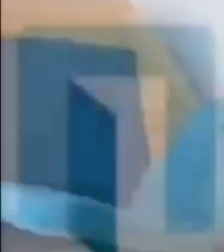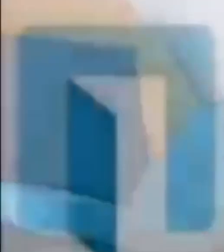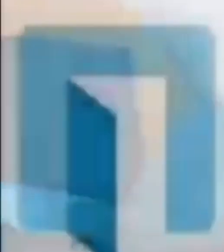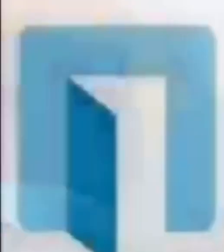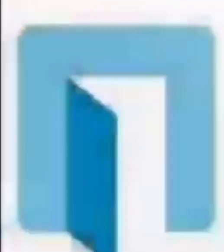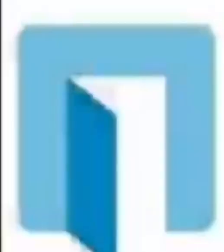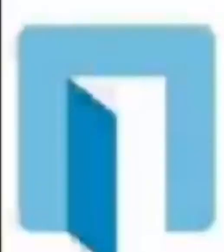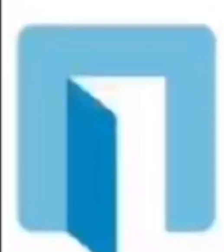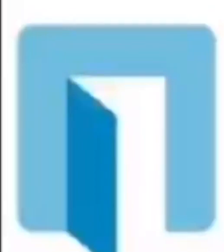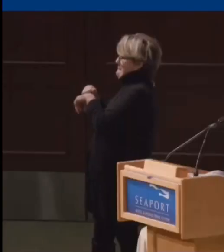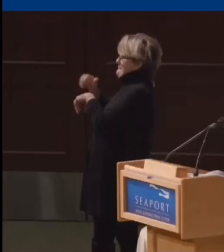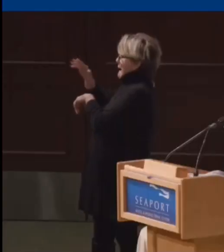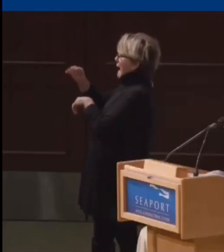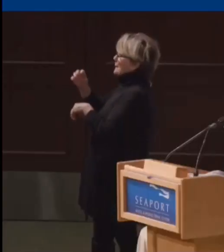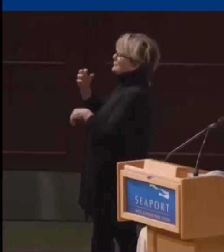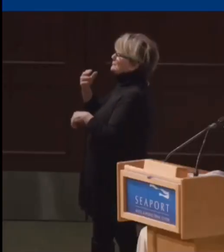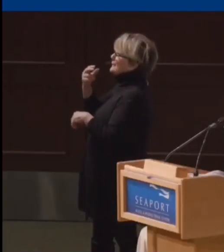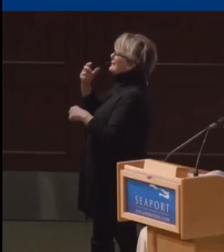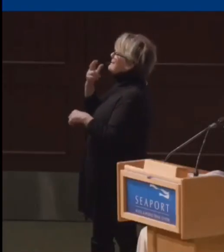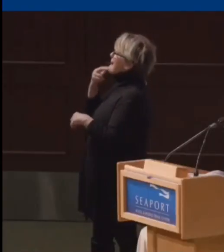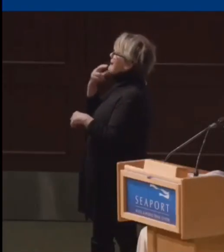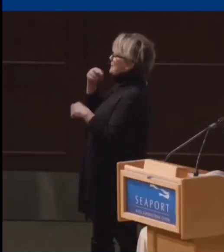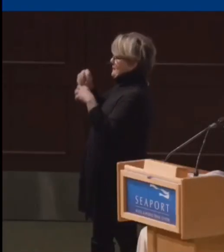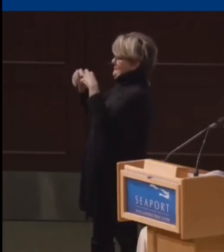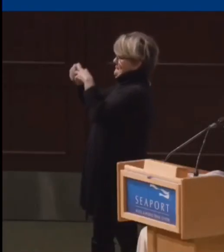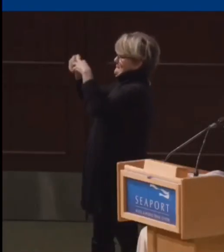Mountain. That's right.